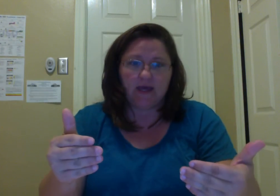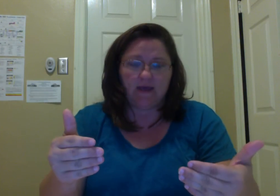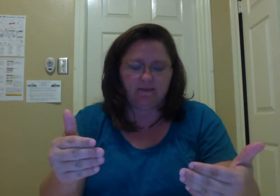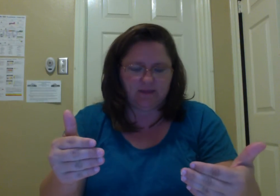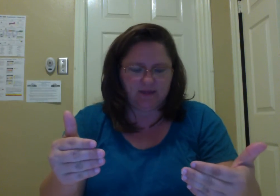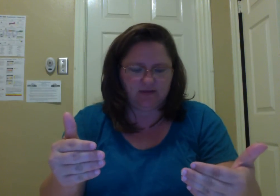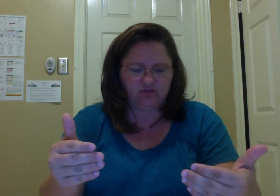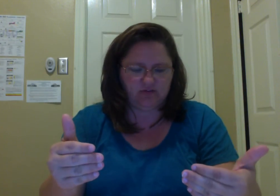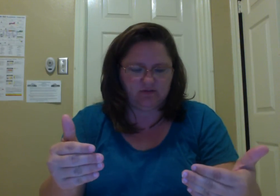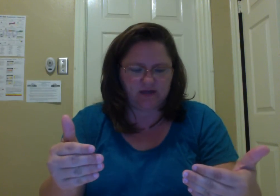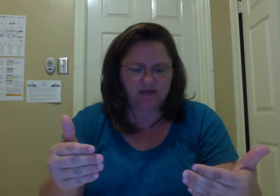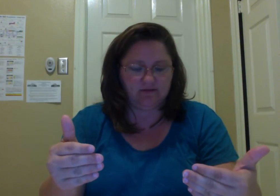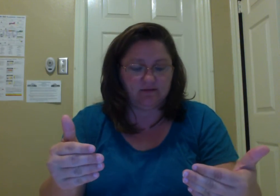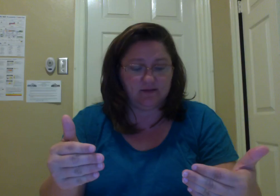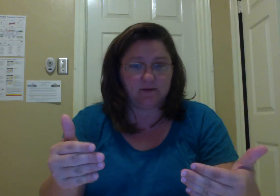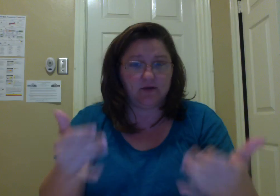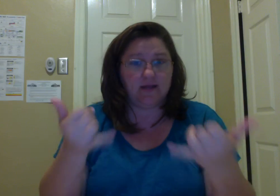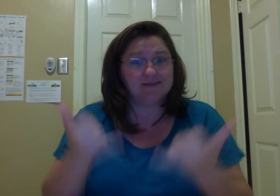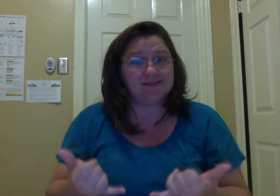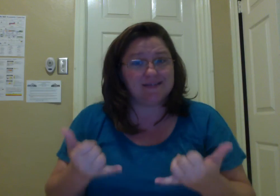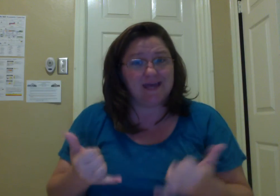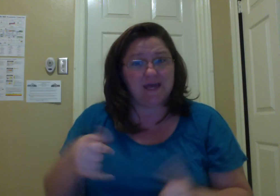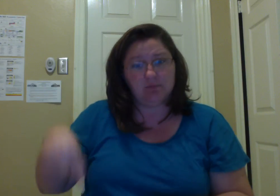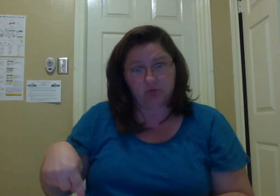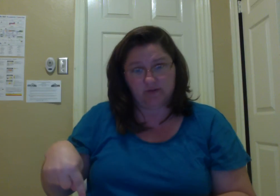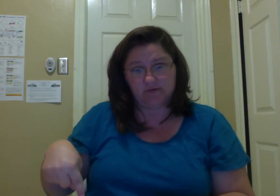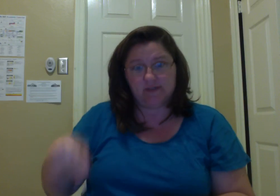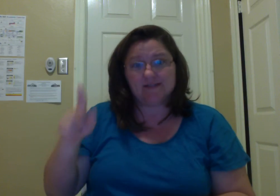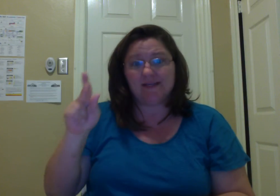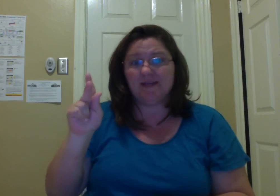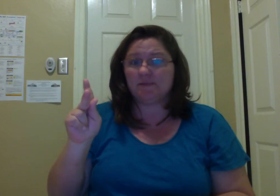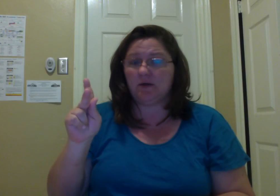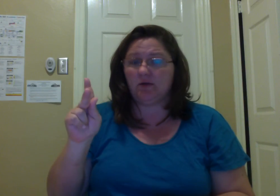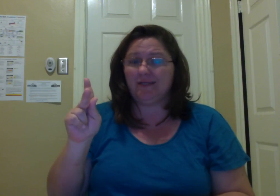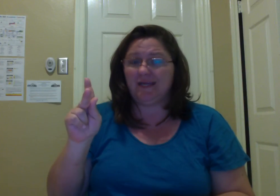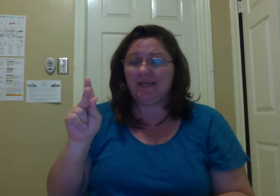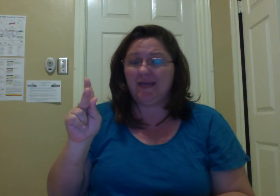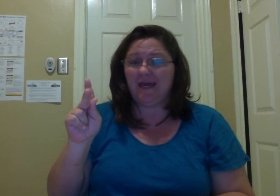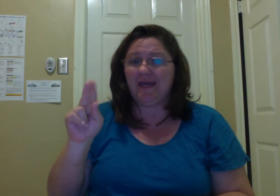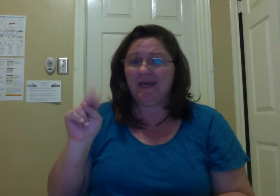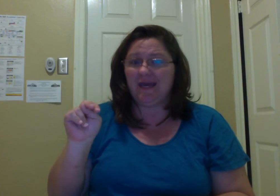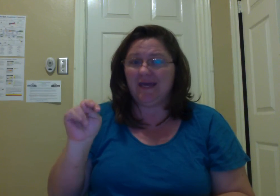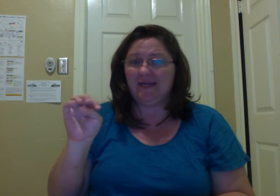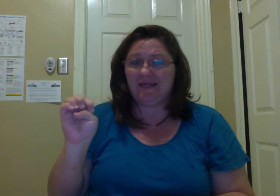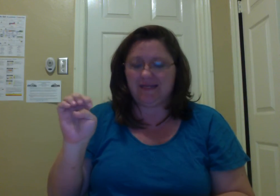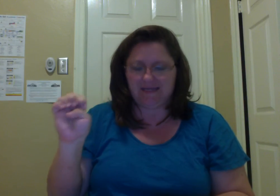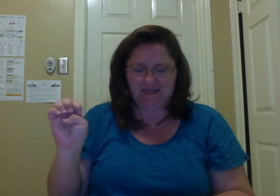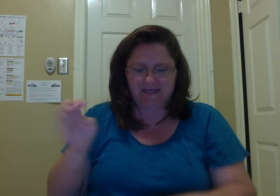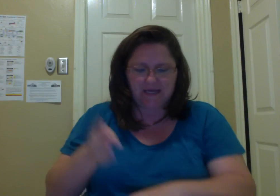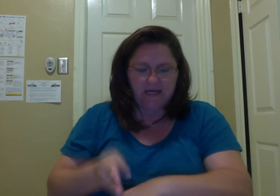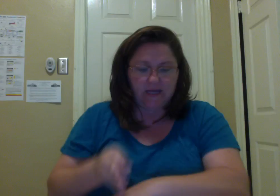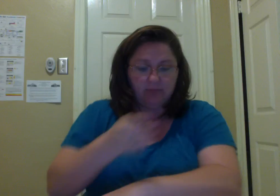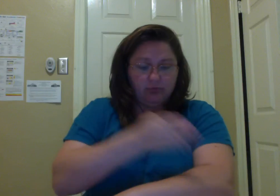And then she signs his knee is better today. Today, point to his knee, spell knee, Knee,